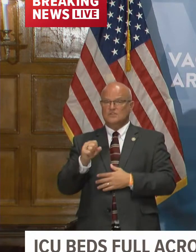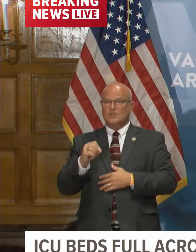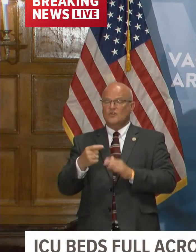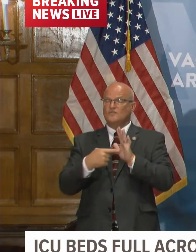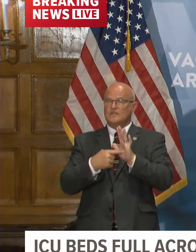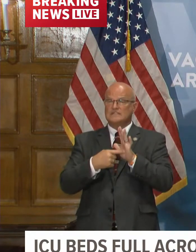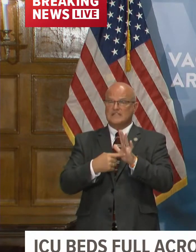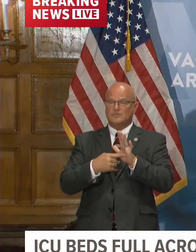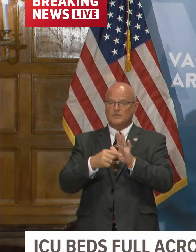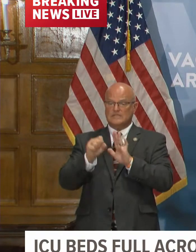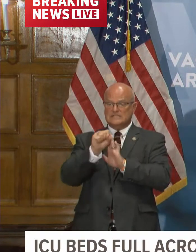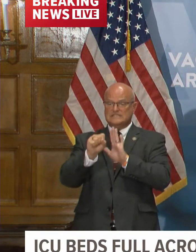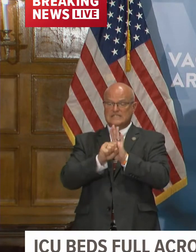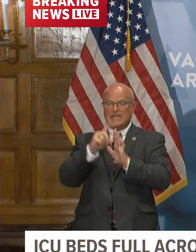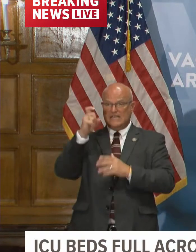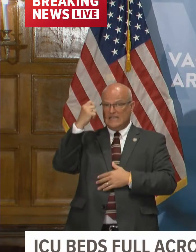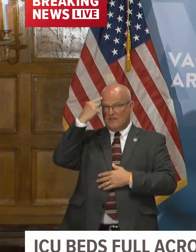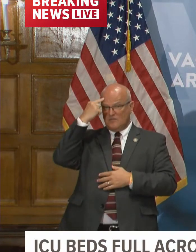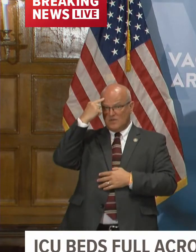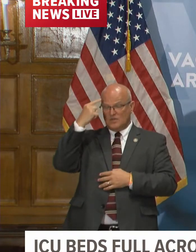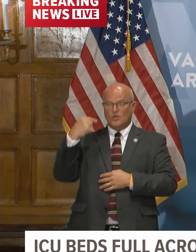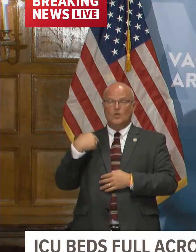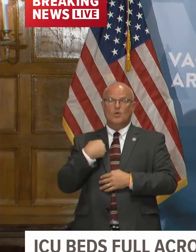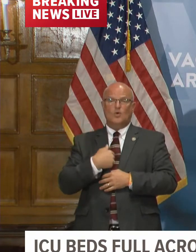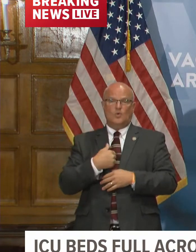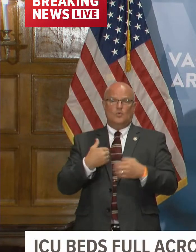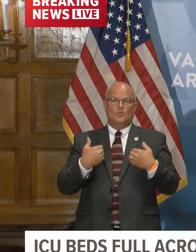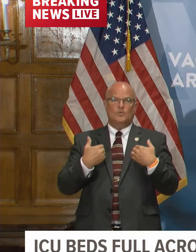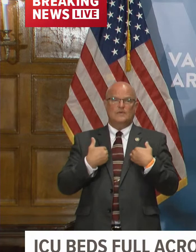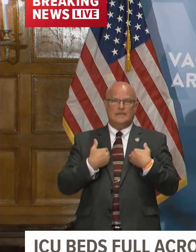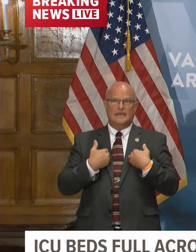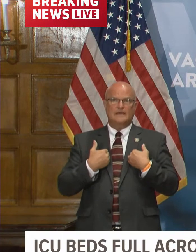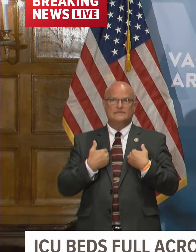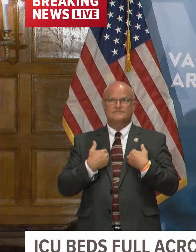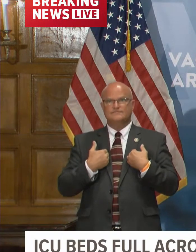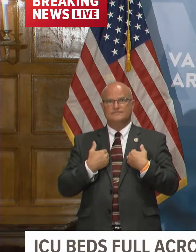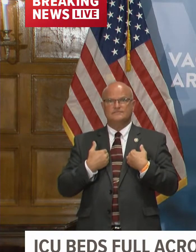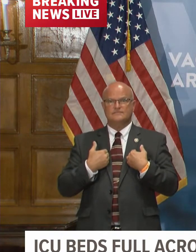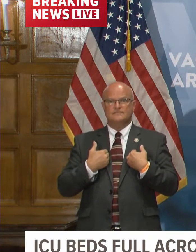for example, in state government, we have,